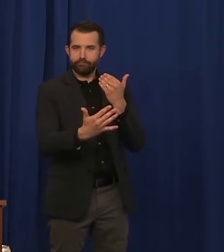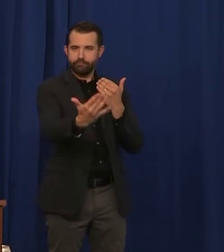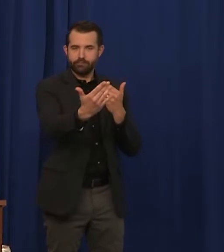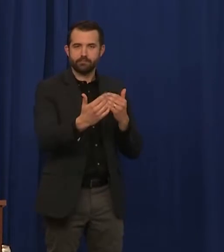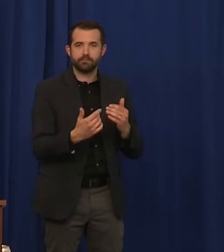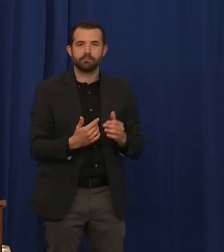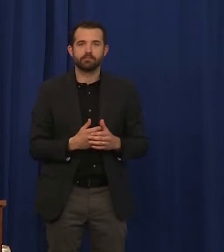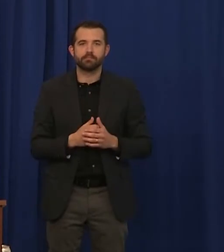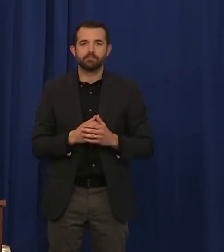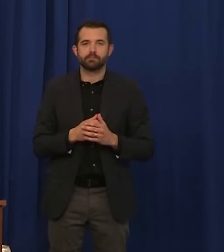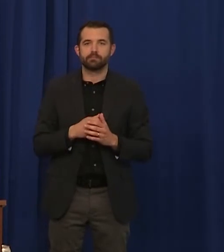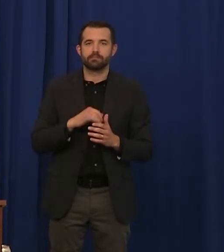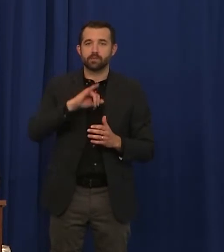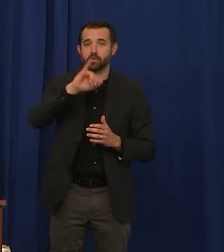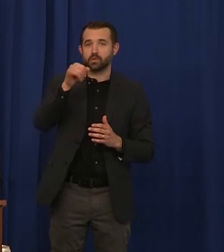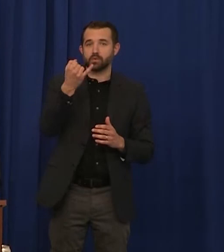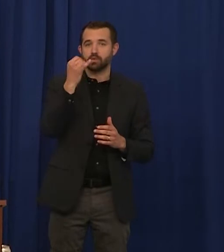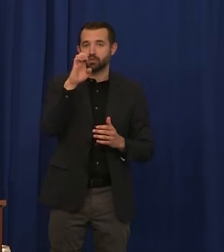Jessica.